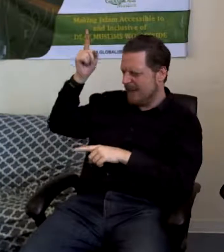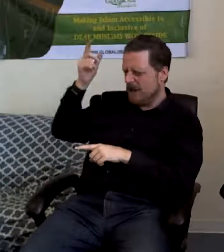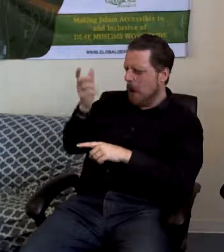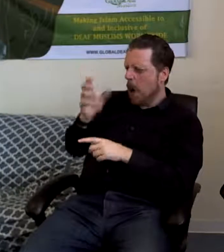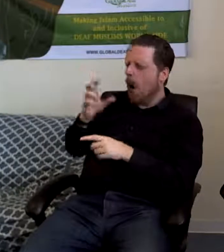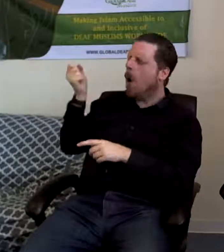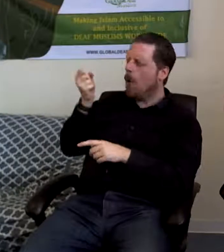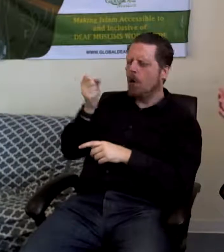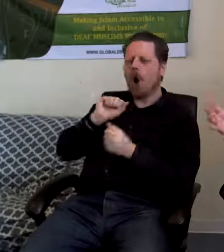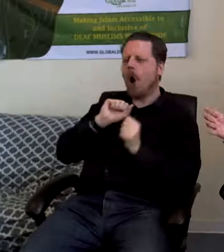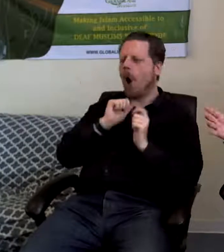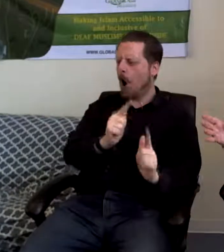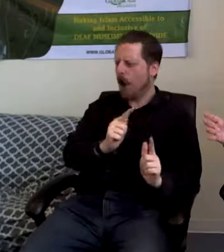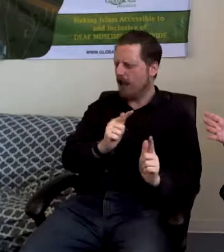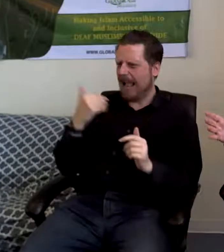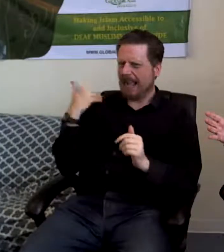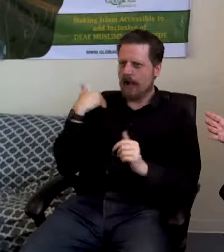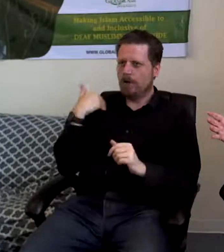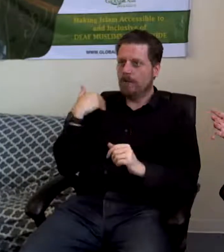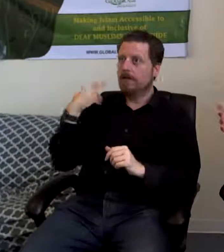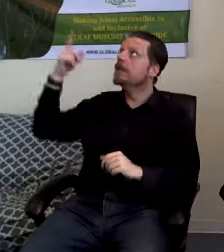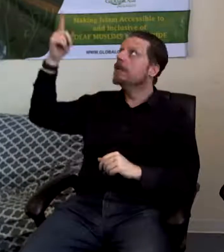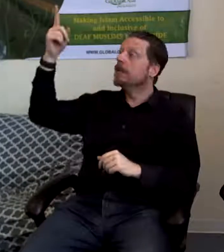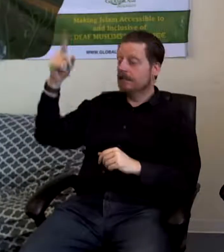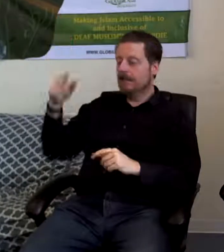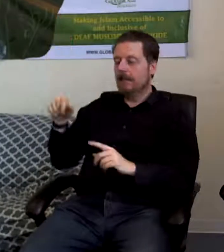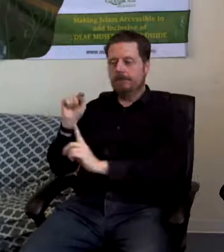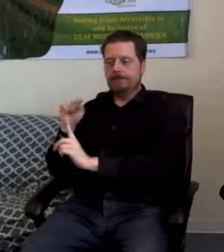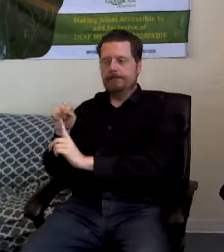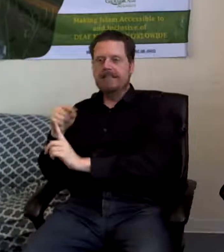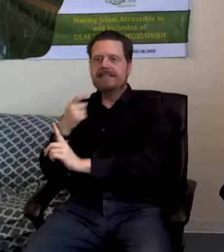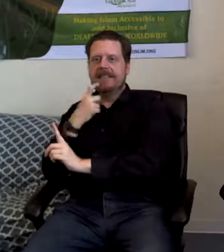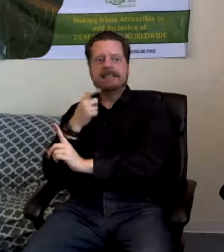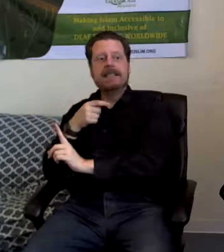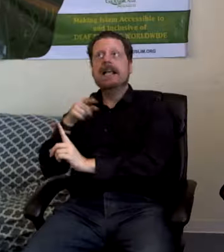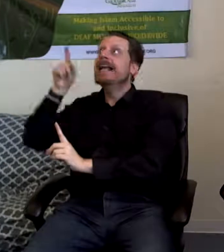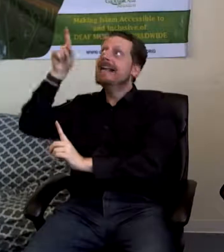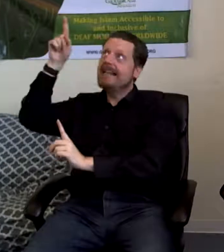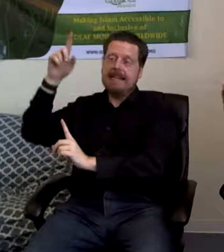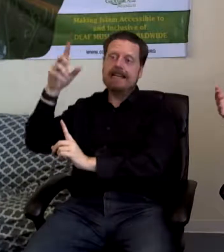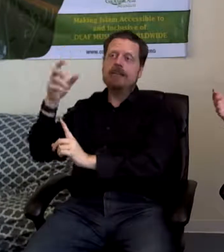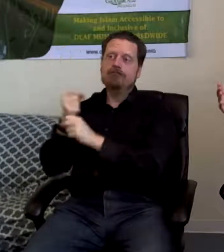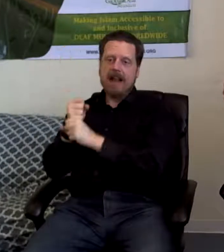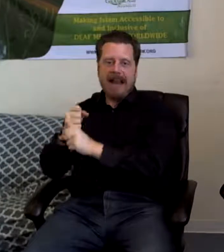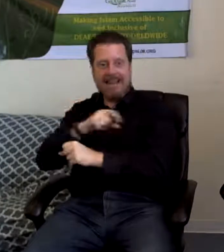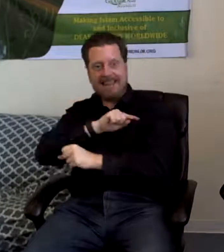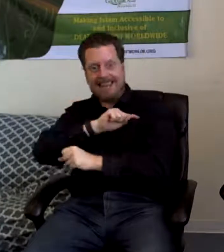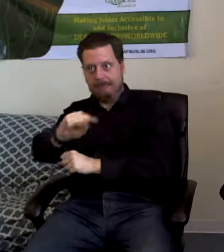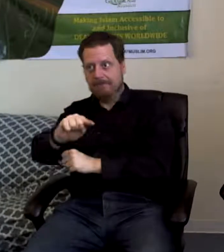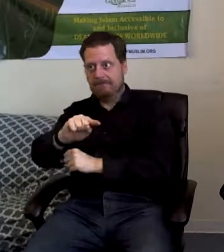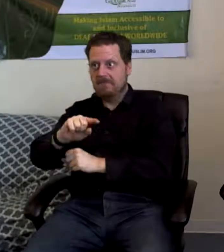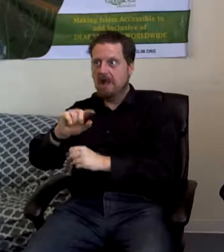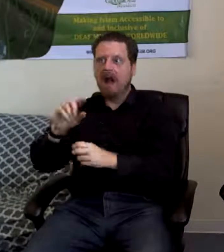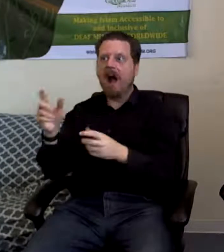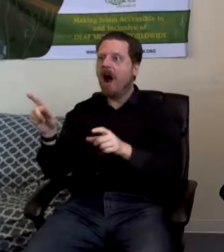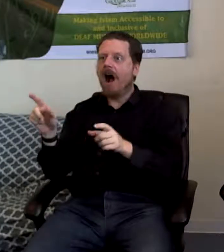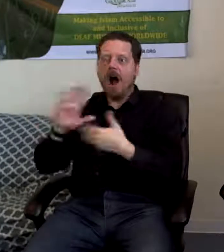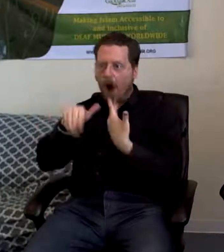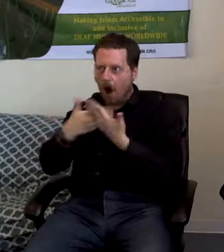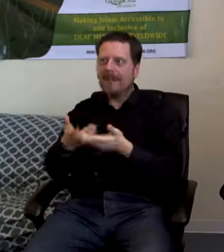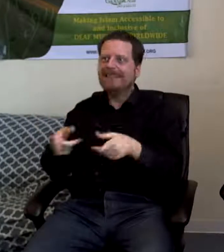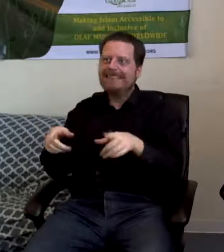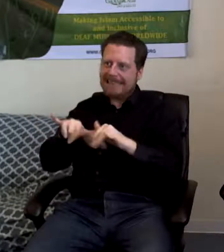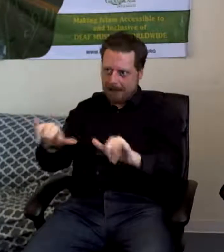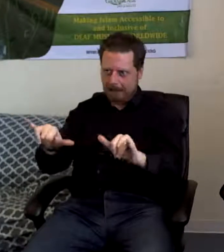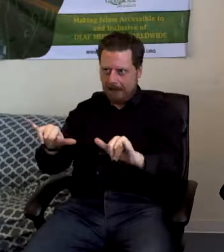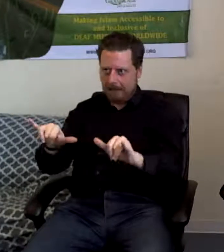providing for all of them all at once, as He creates billions of them all at once, He